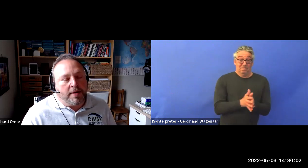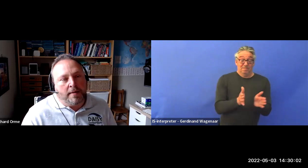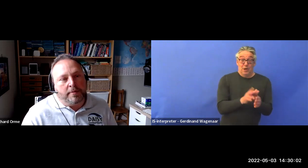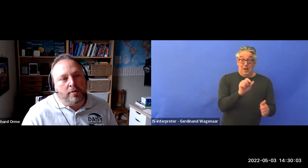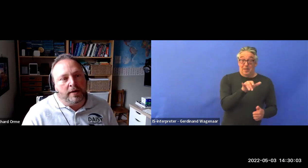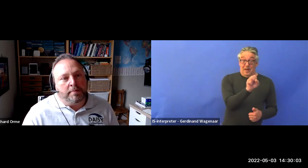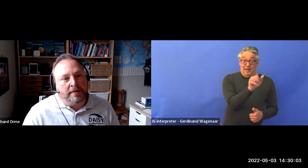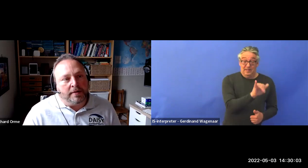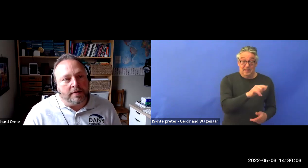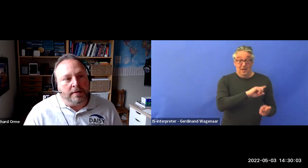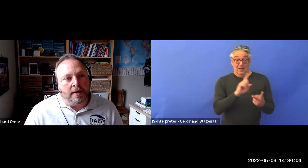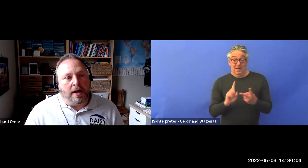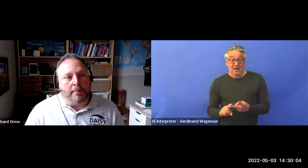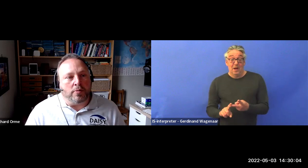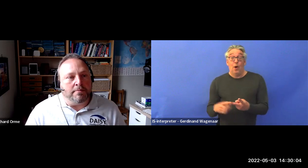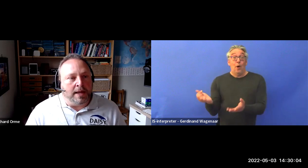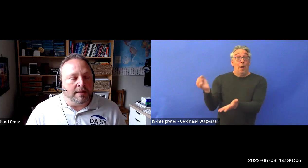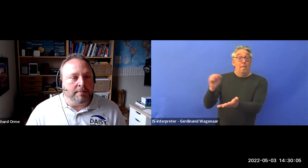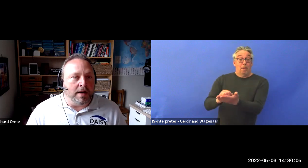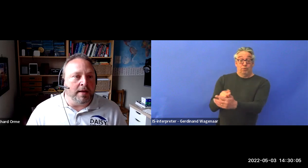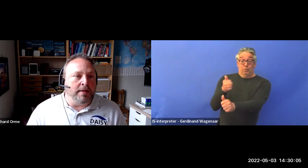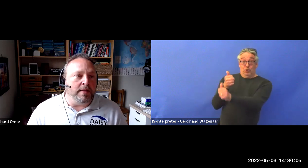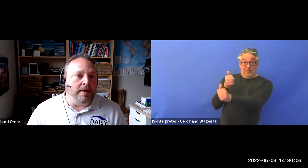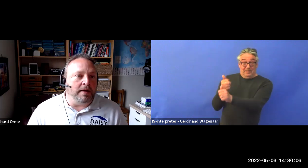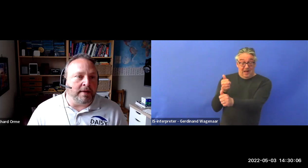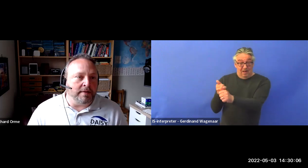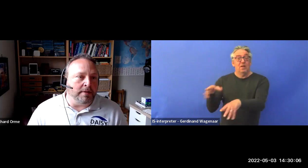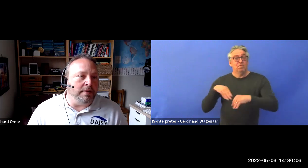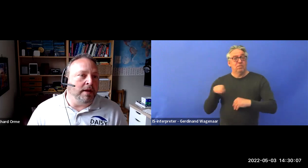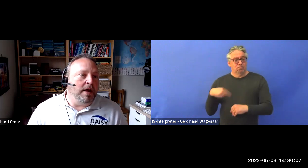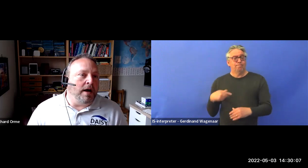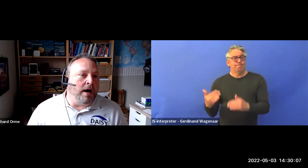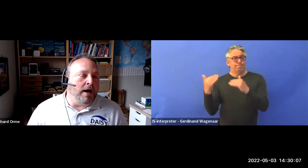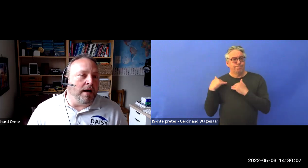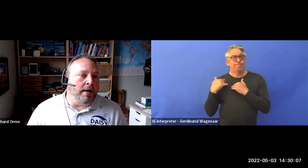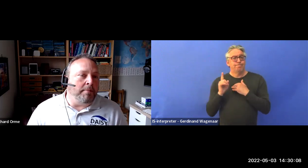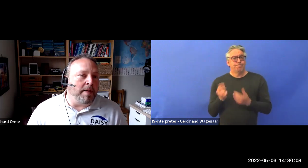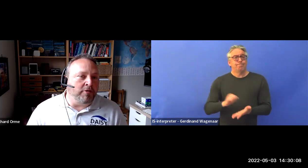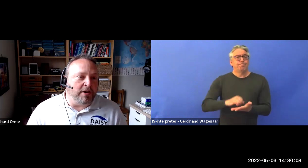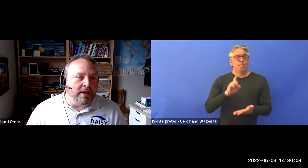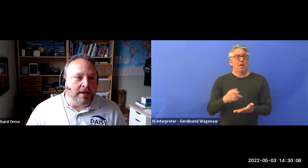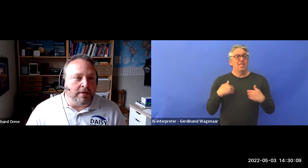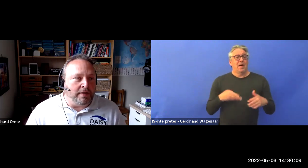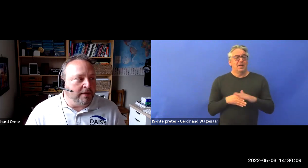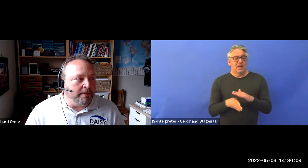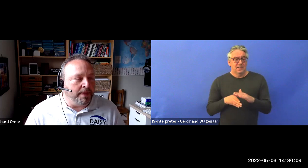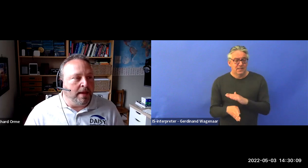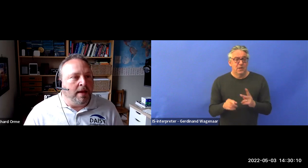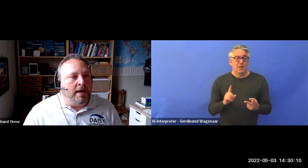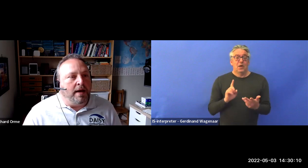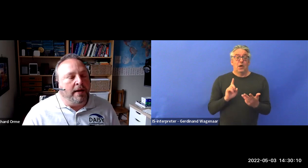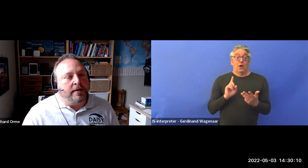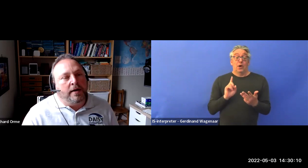of EPUB and what it's based on, and what we mean by the accessible publishing